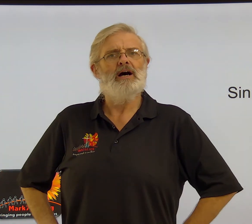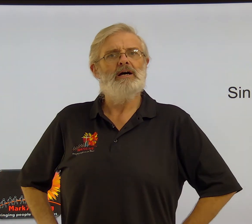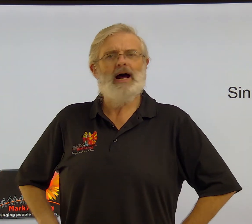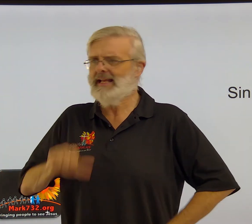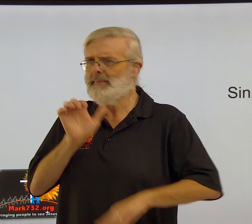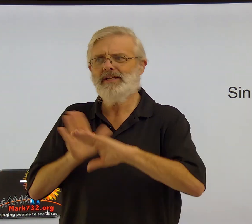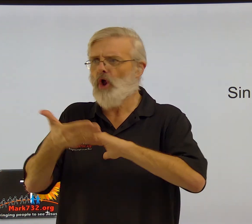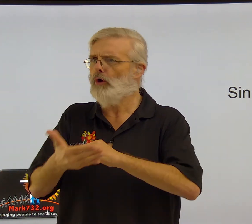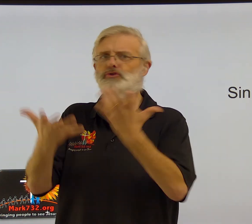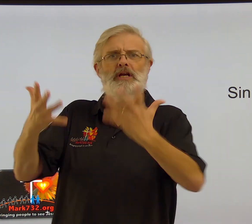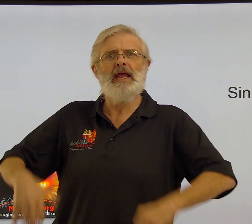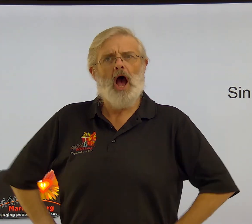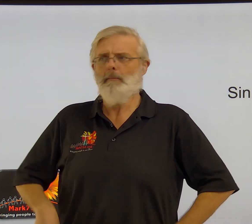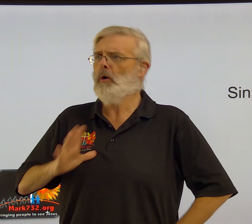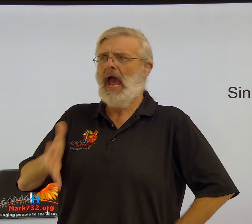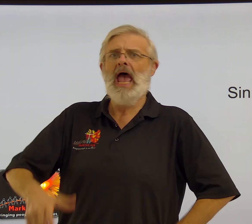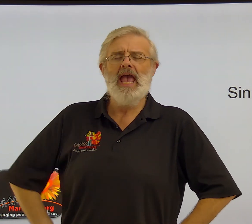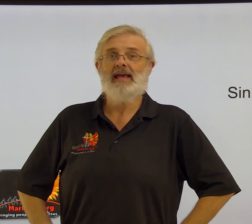didn't commit adultery. I'm okay.